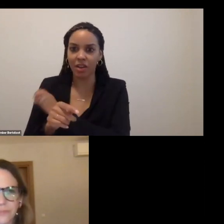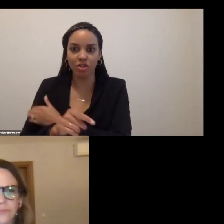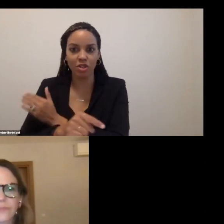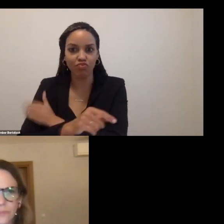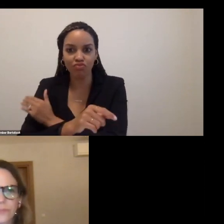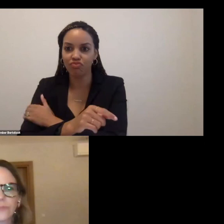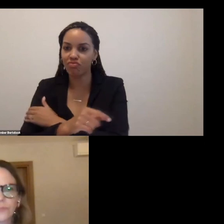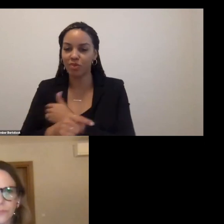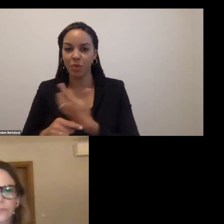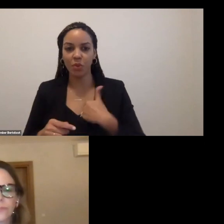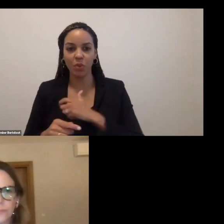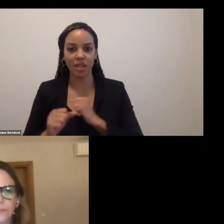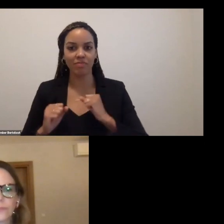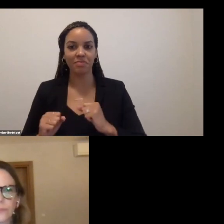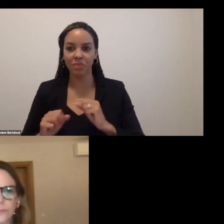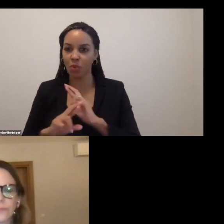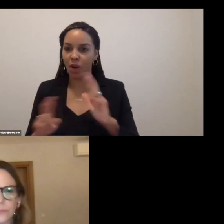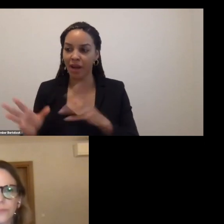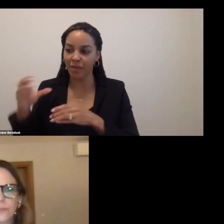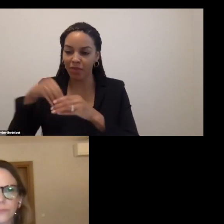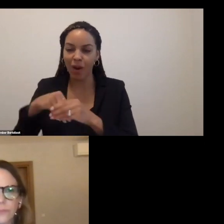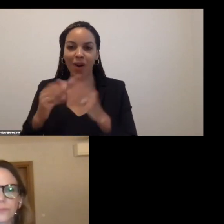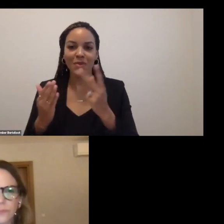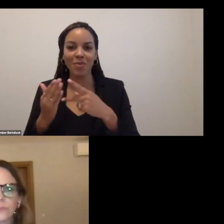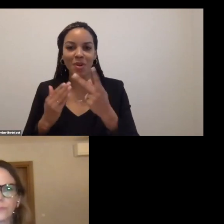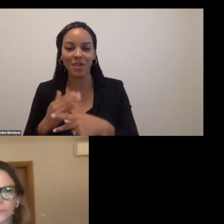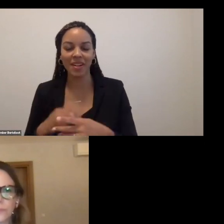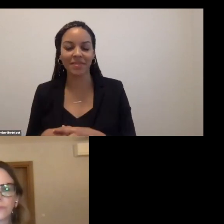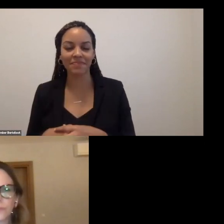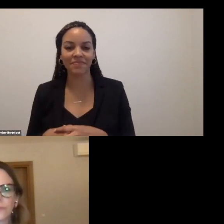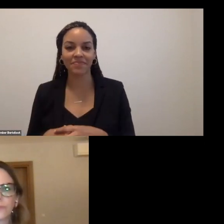strongly involved into the program. They